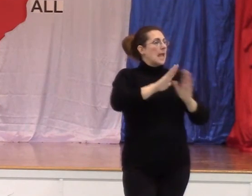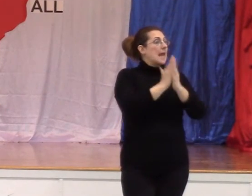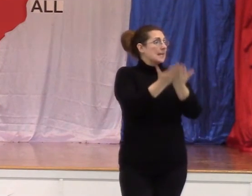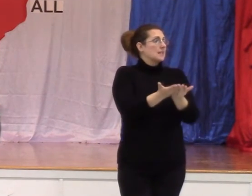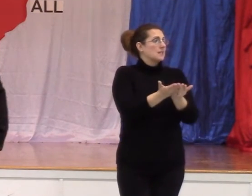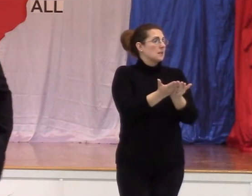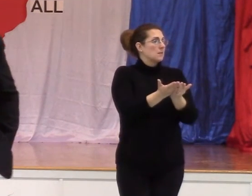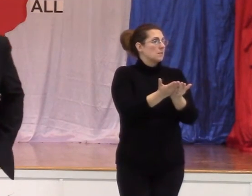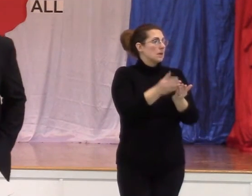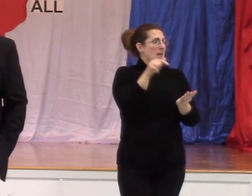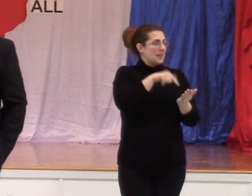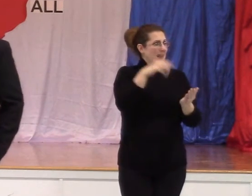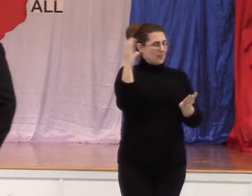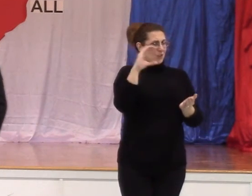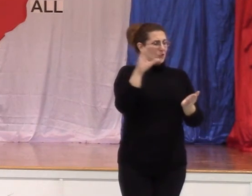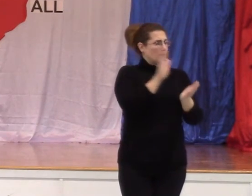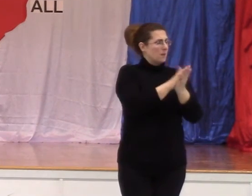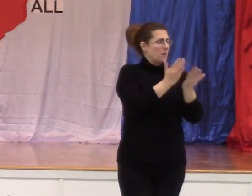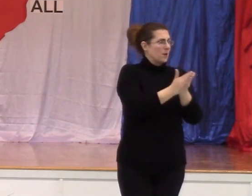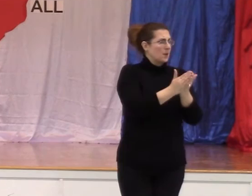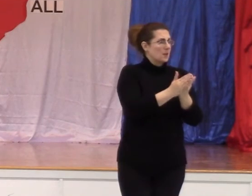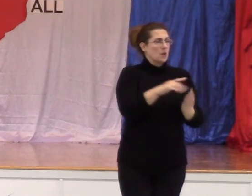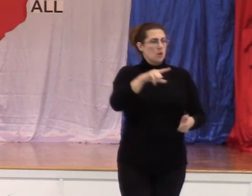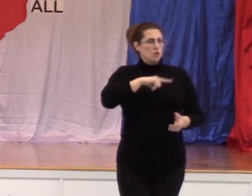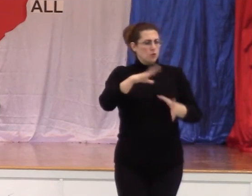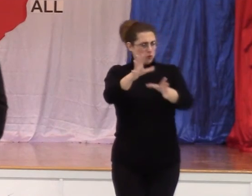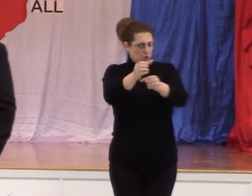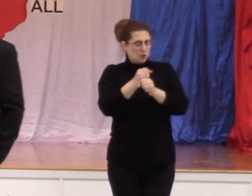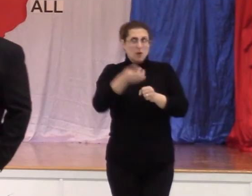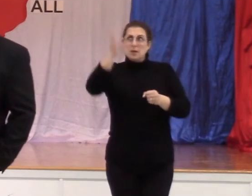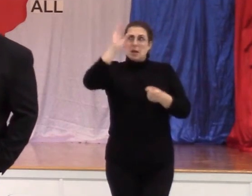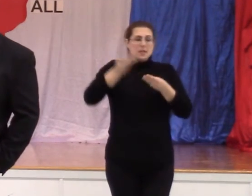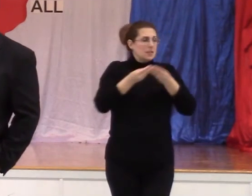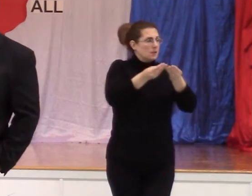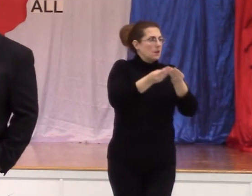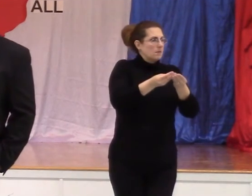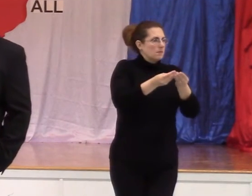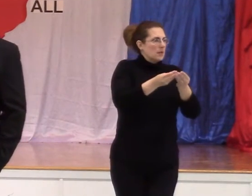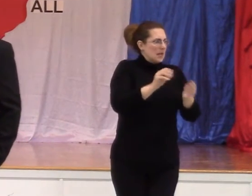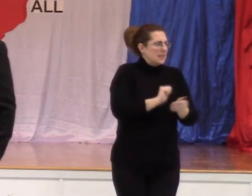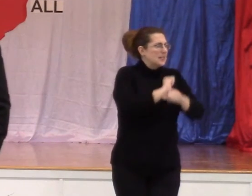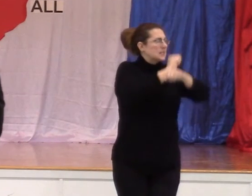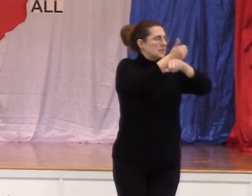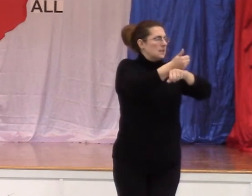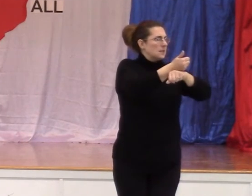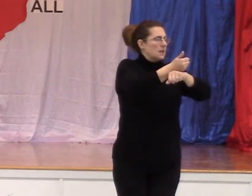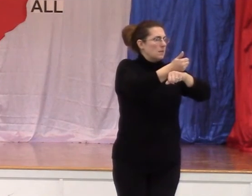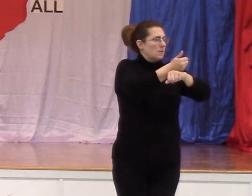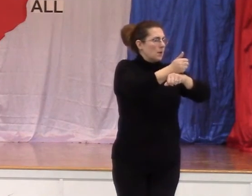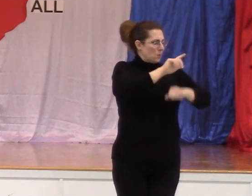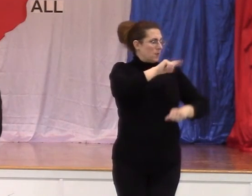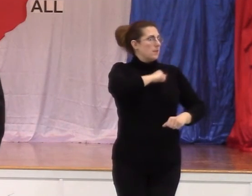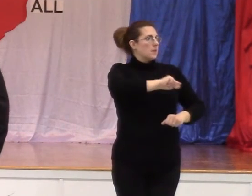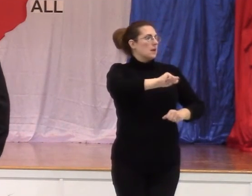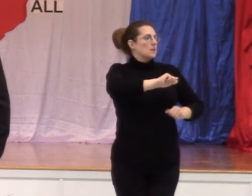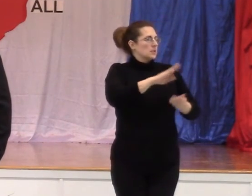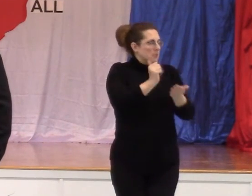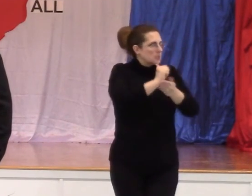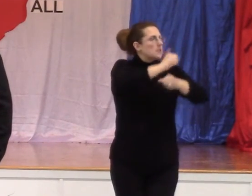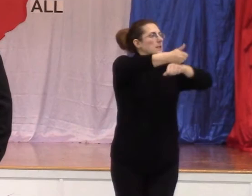had been given in his piety, and he restructures it according to theology.